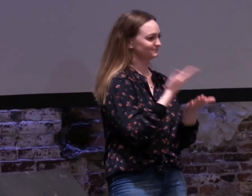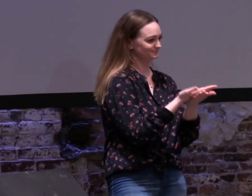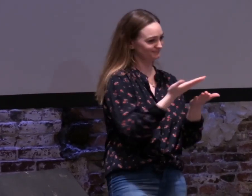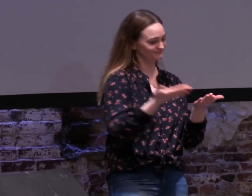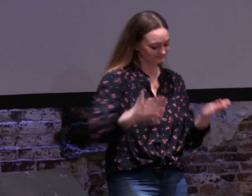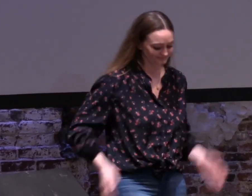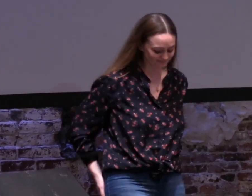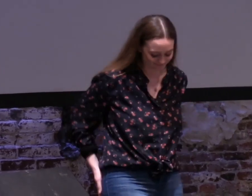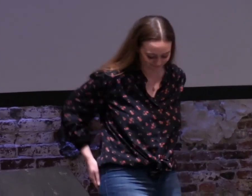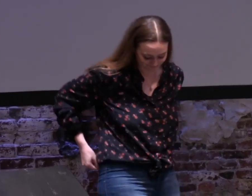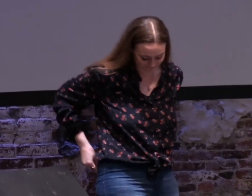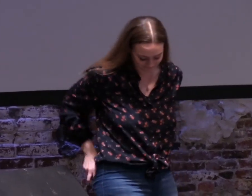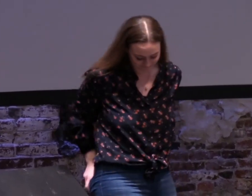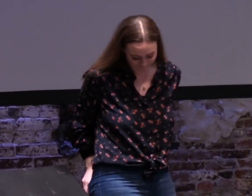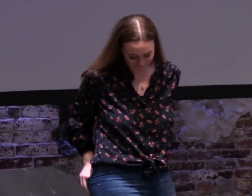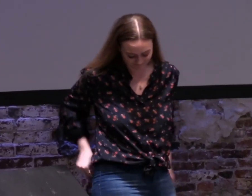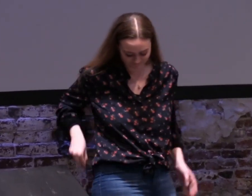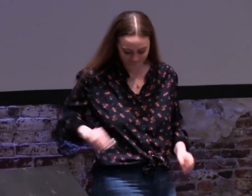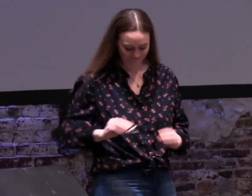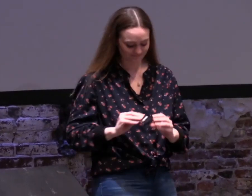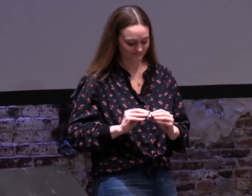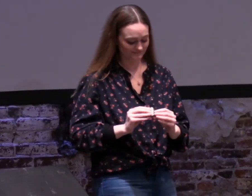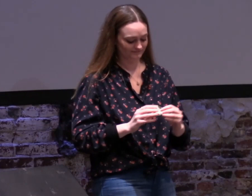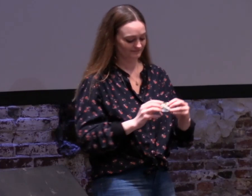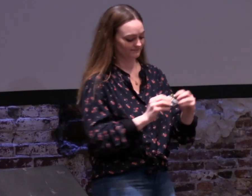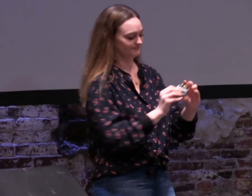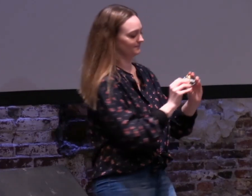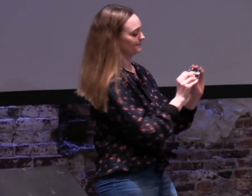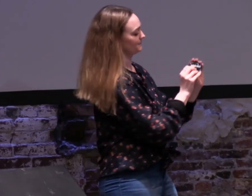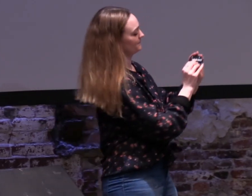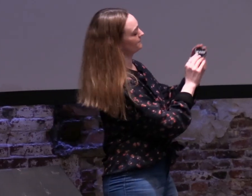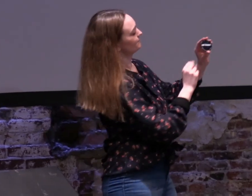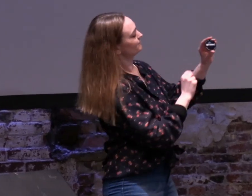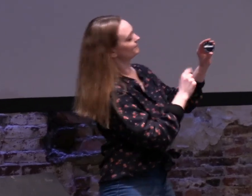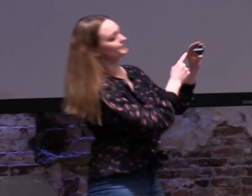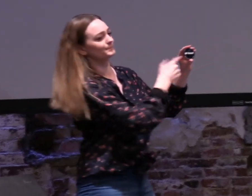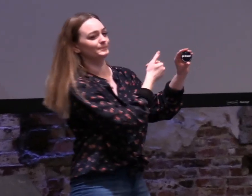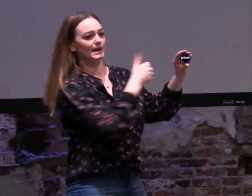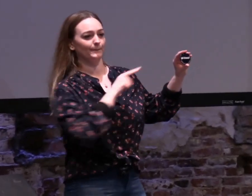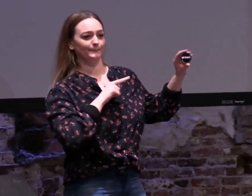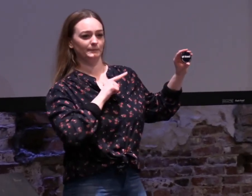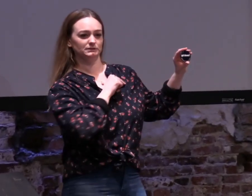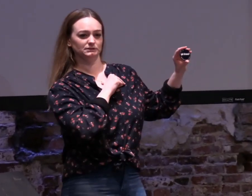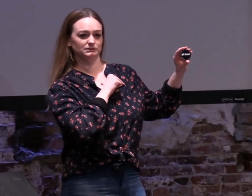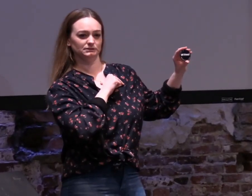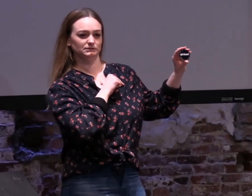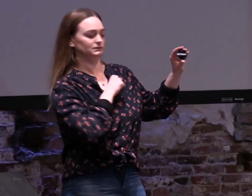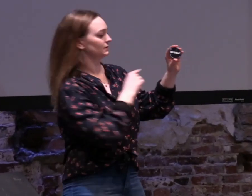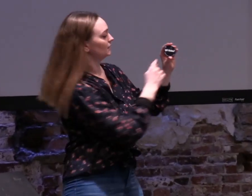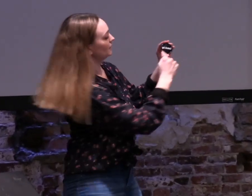her, hers. And my object is this. It's a